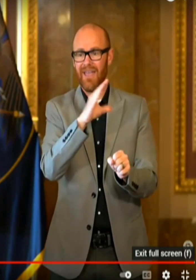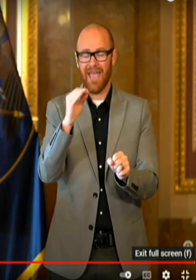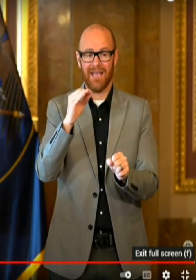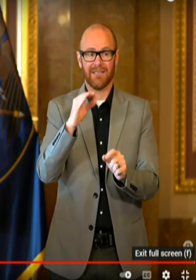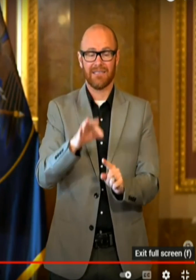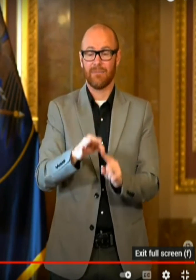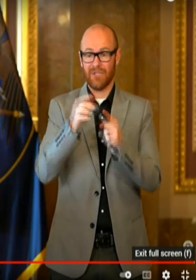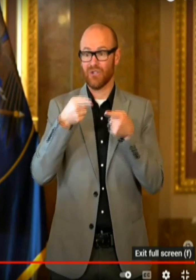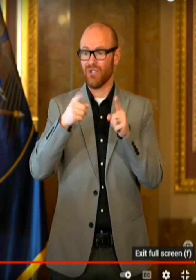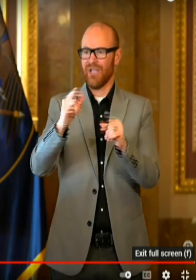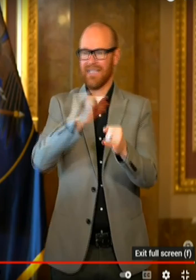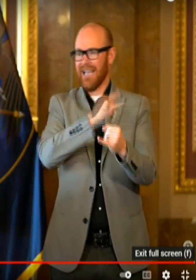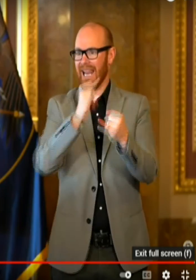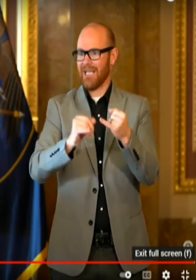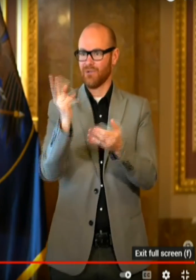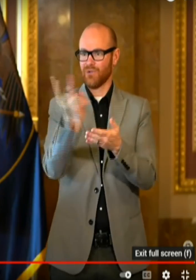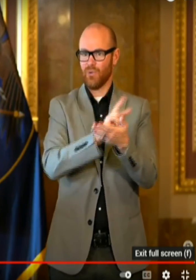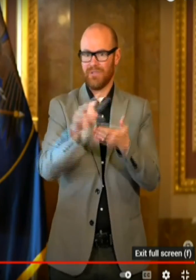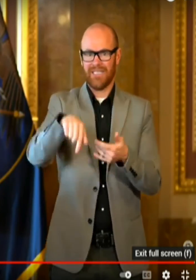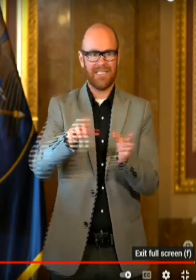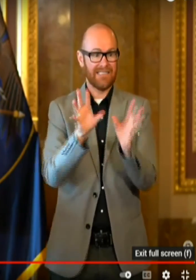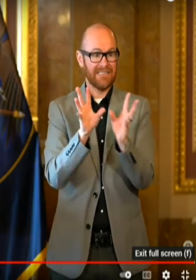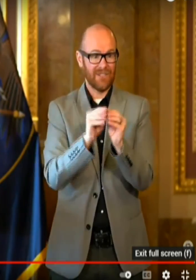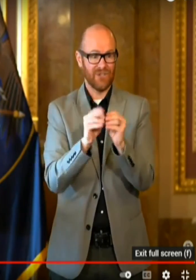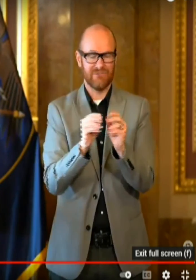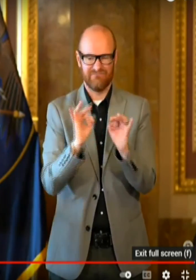the last two weeks of the session. Take care of yourselves. Thank you.